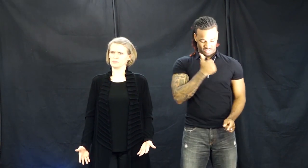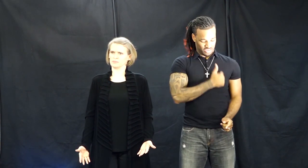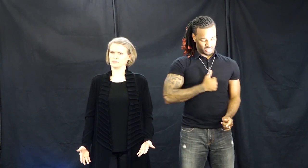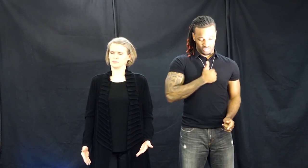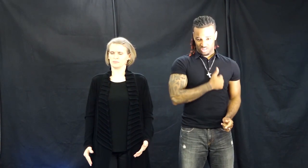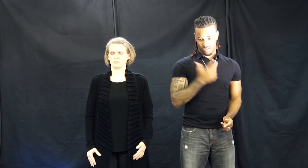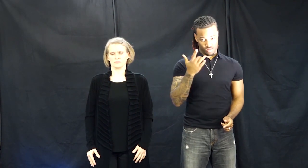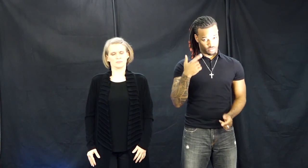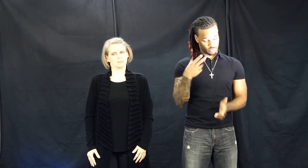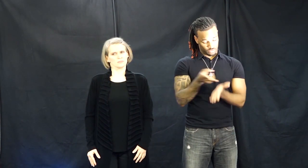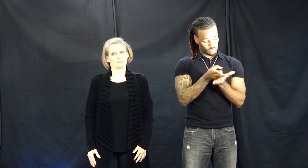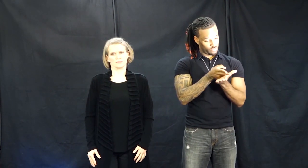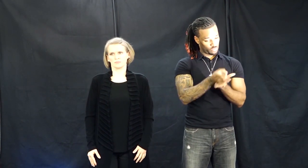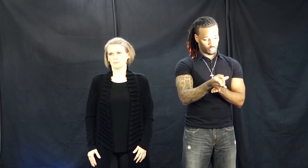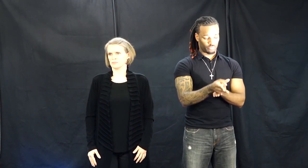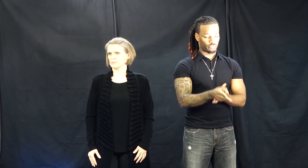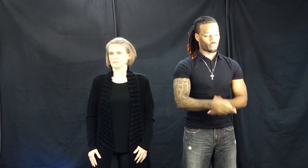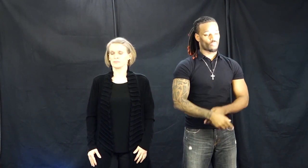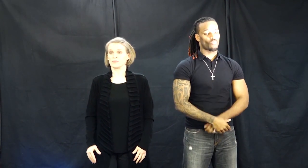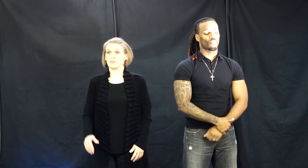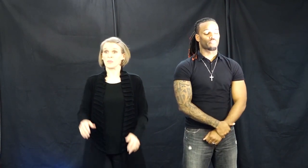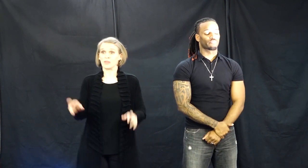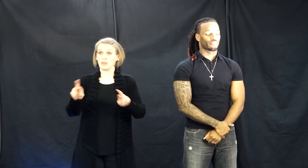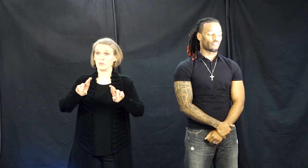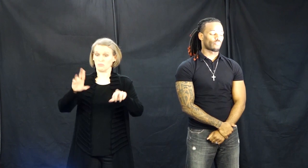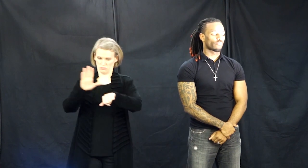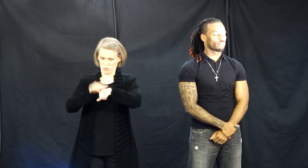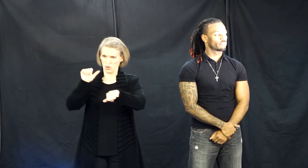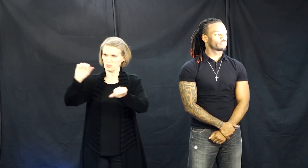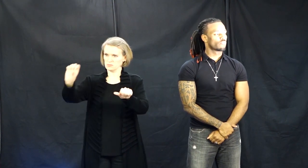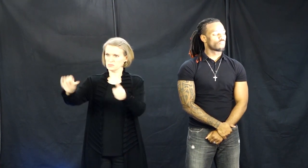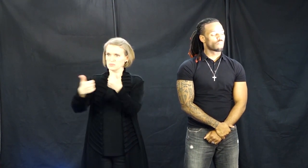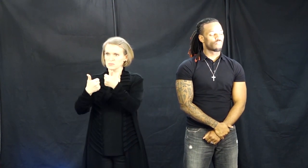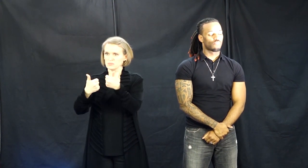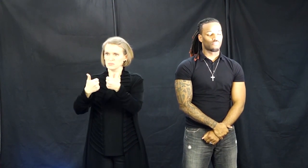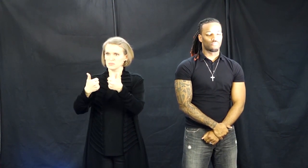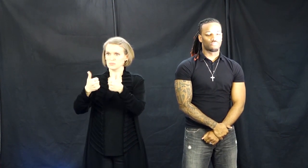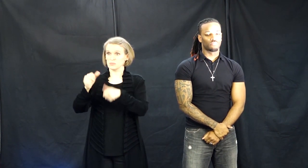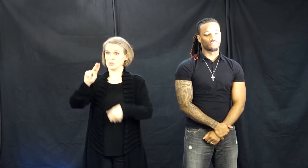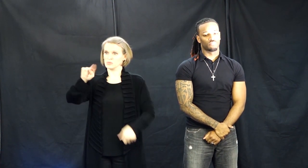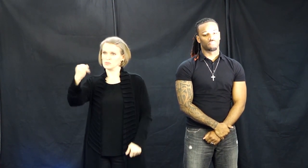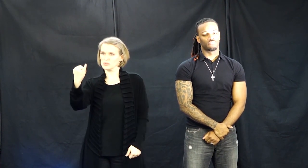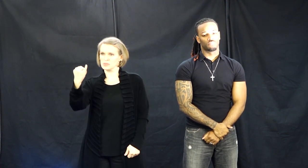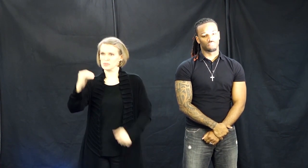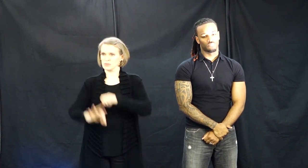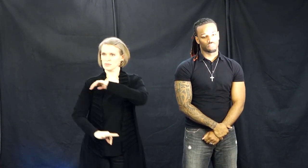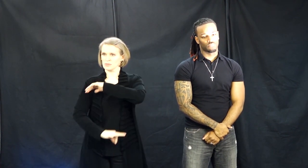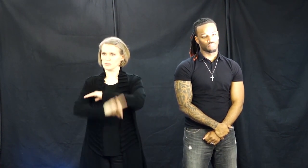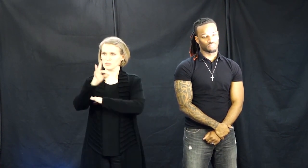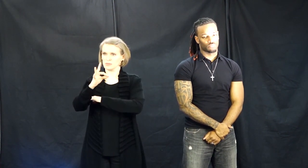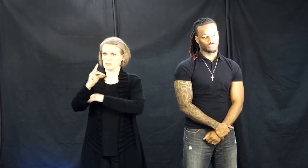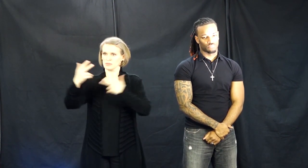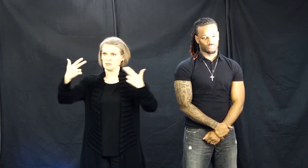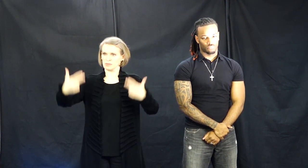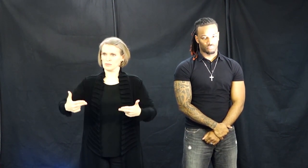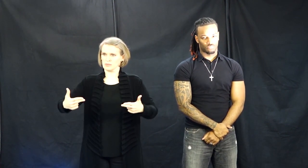can't apologize because it's true. Stand, Alexander. We hawking dawn, guns